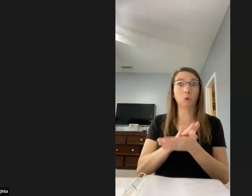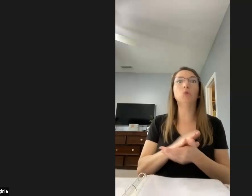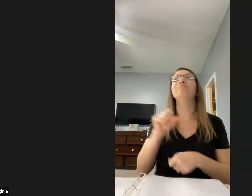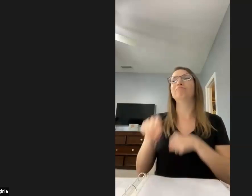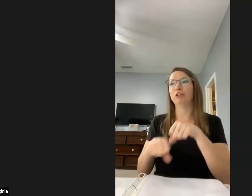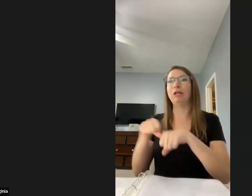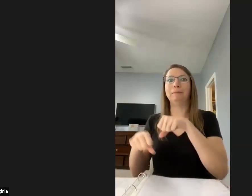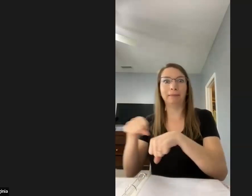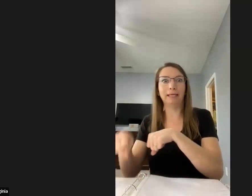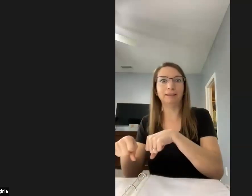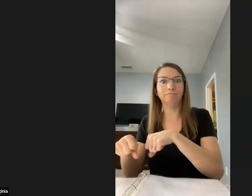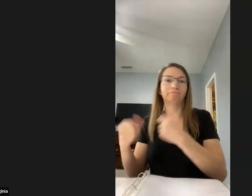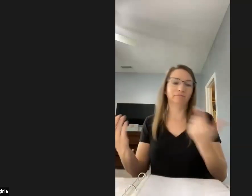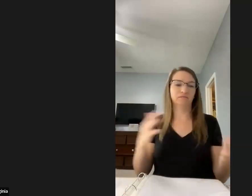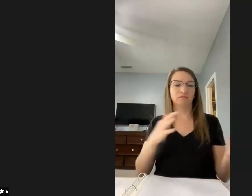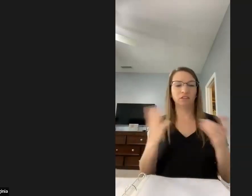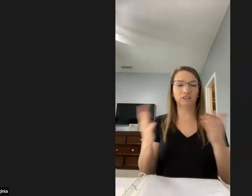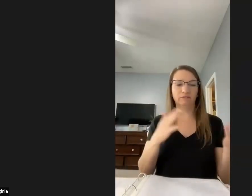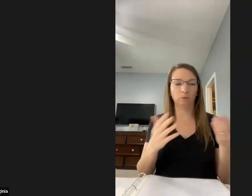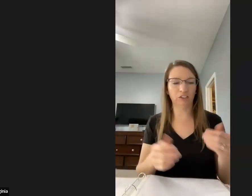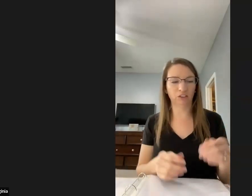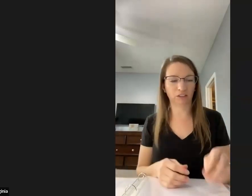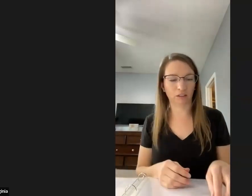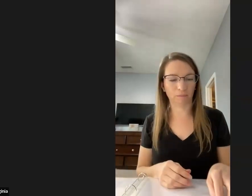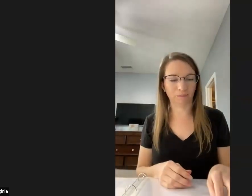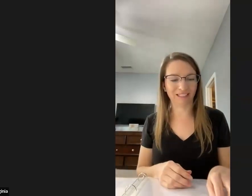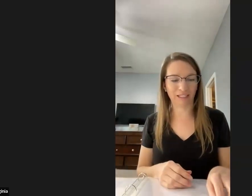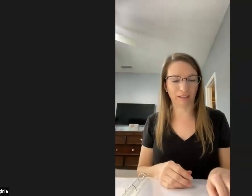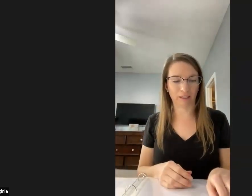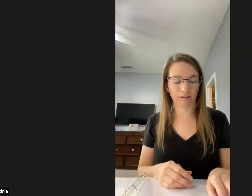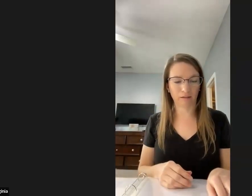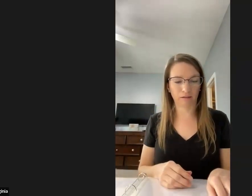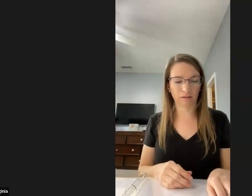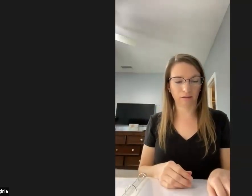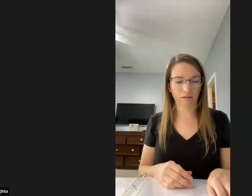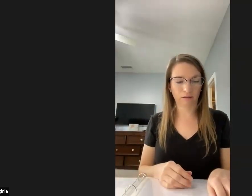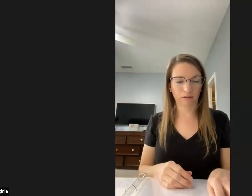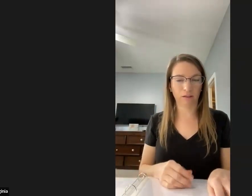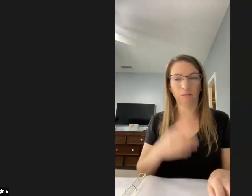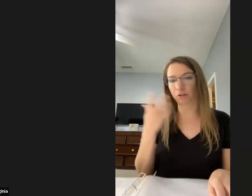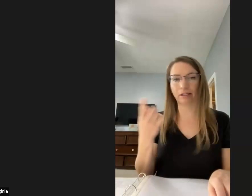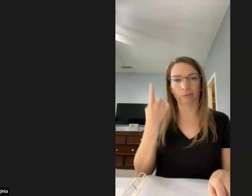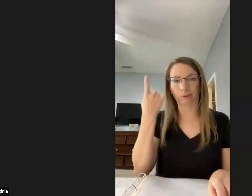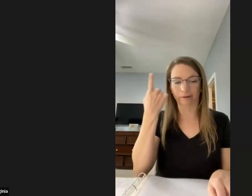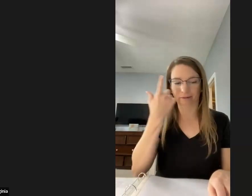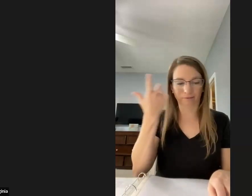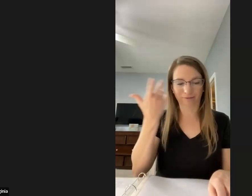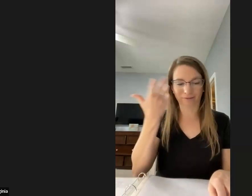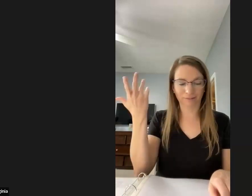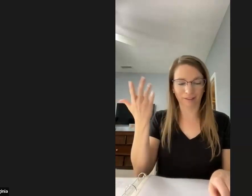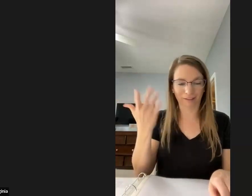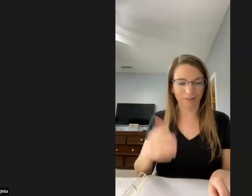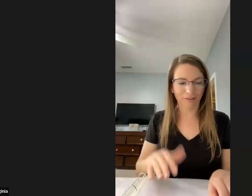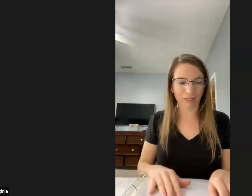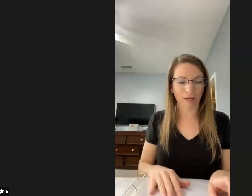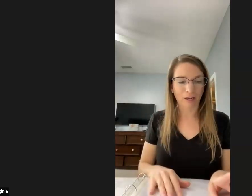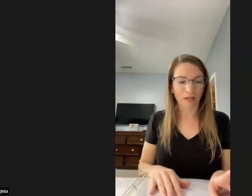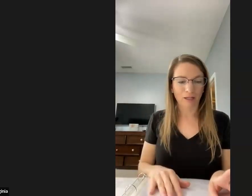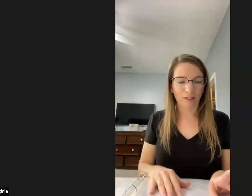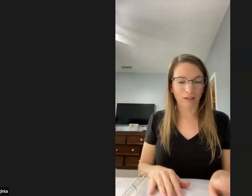school, I ride my bike. There's different ways you can sign them to communicate one sentence. Okay.